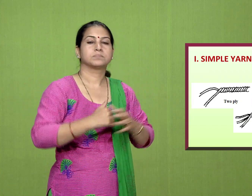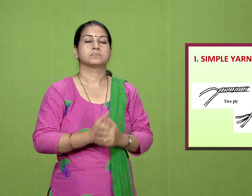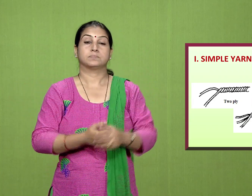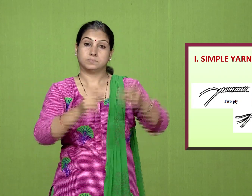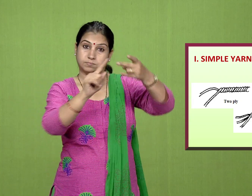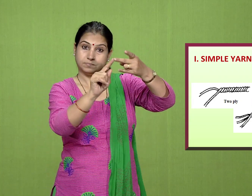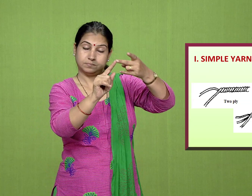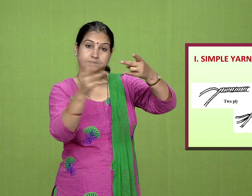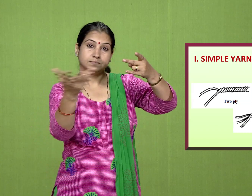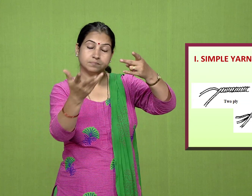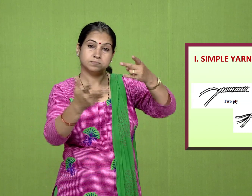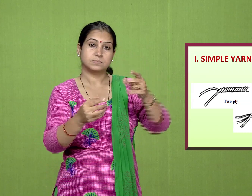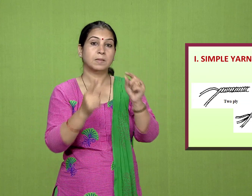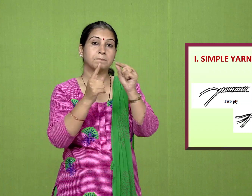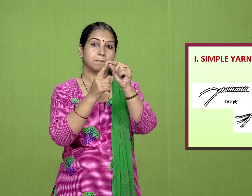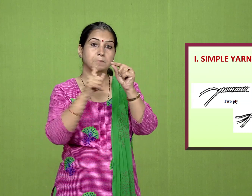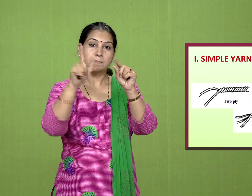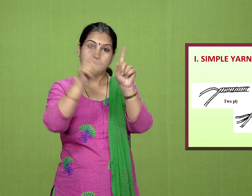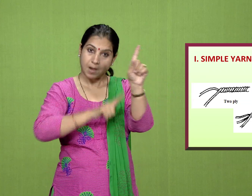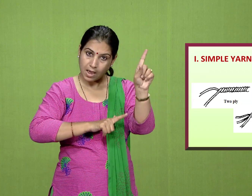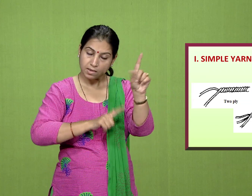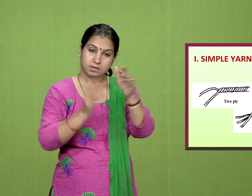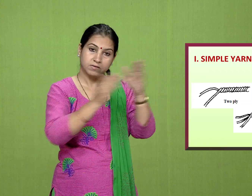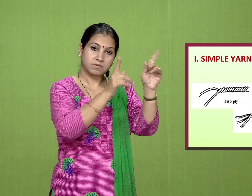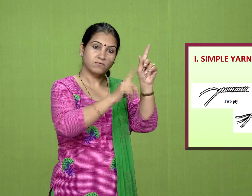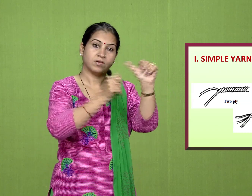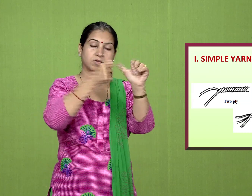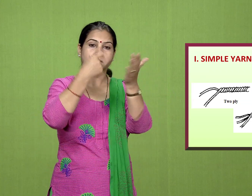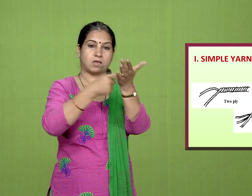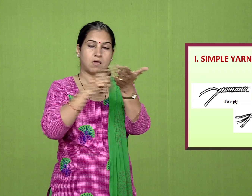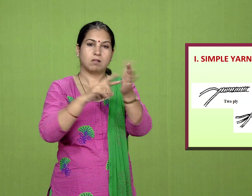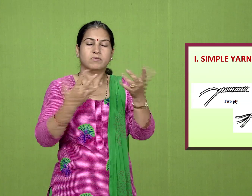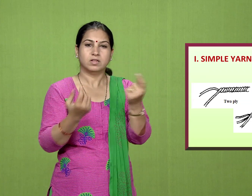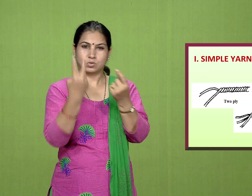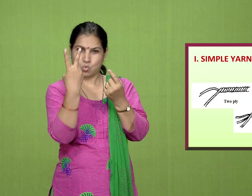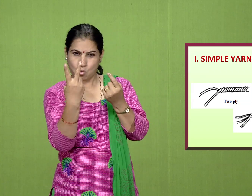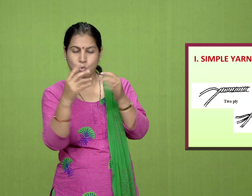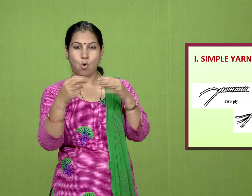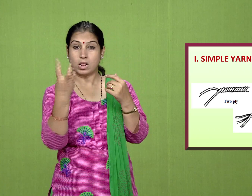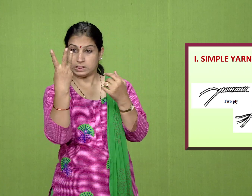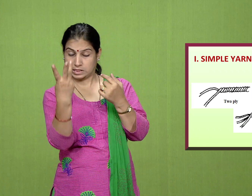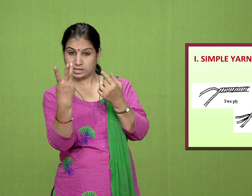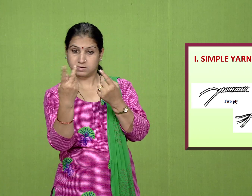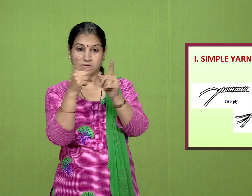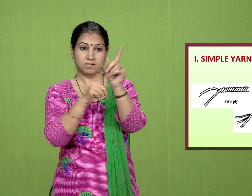The second are the ply yarn, where two or more simple yarns are twisted